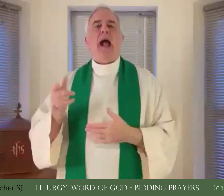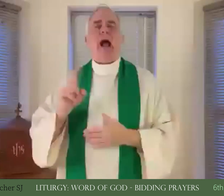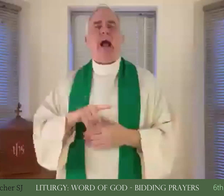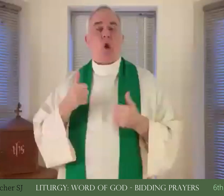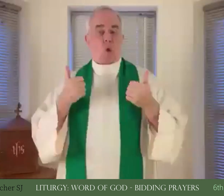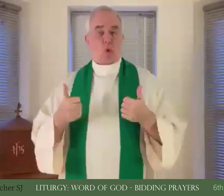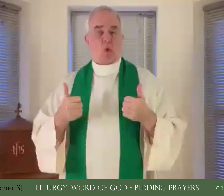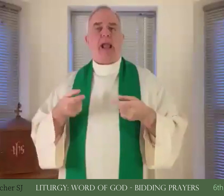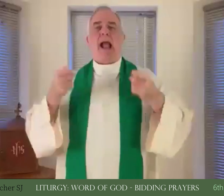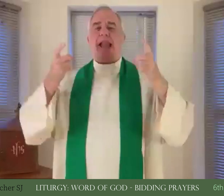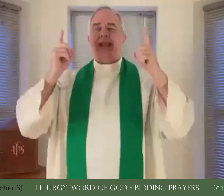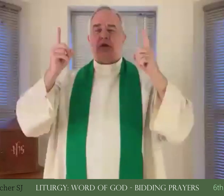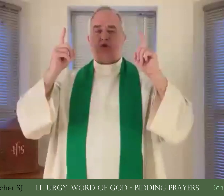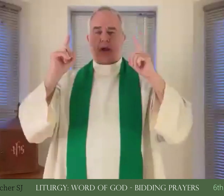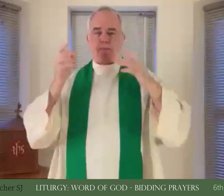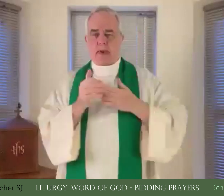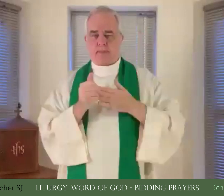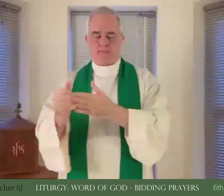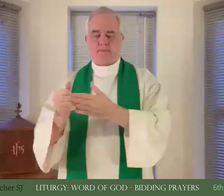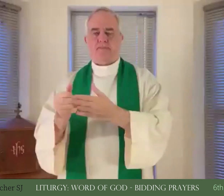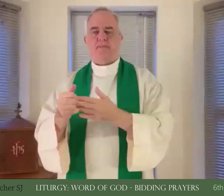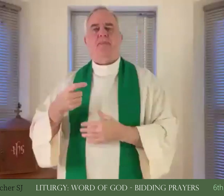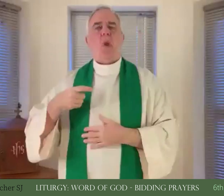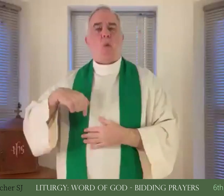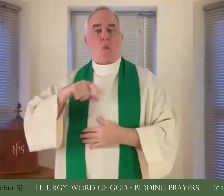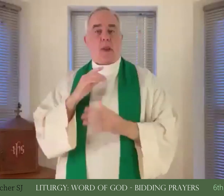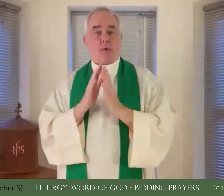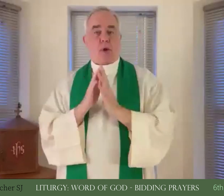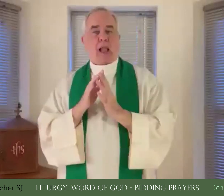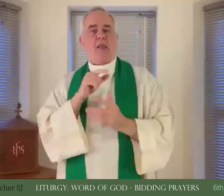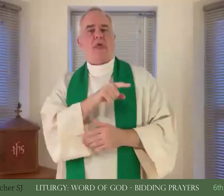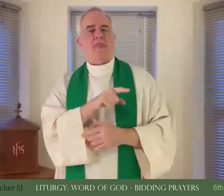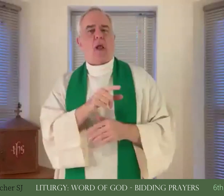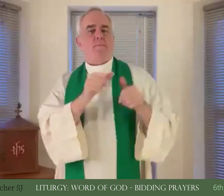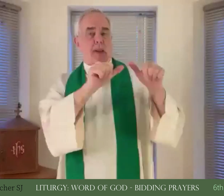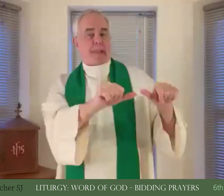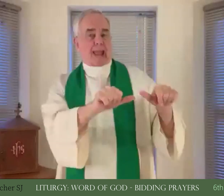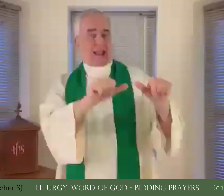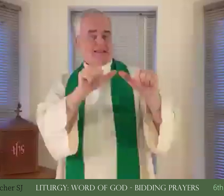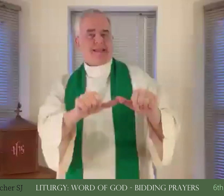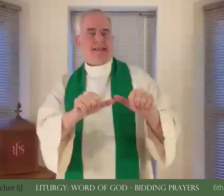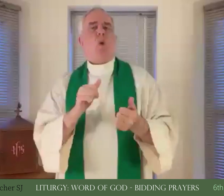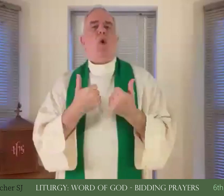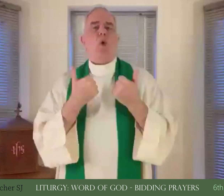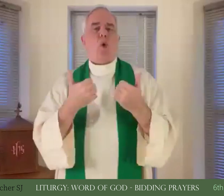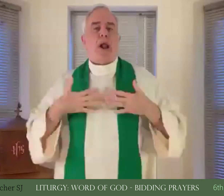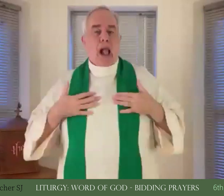and good leadership. We pray that they be blessed with good health,